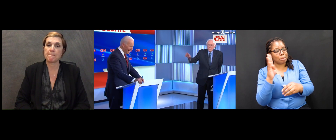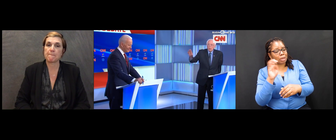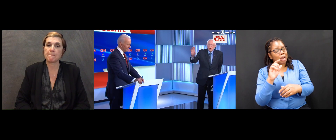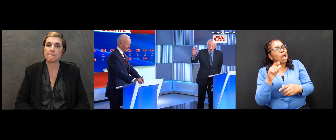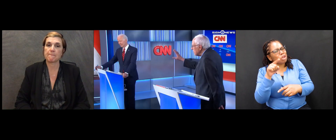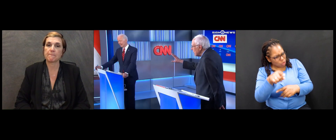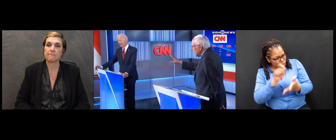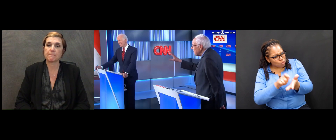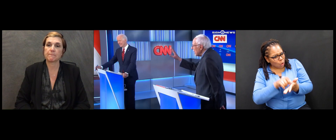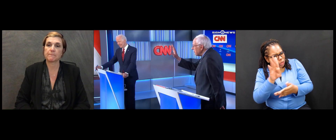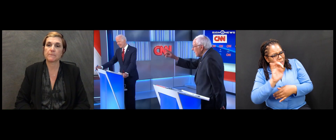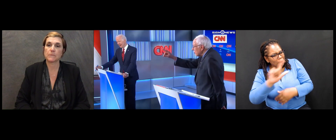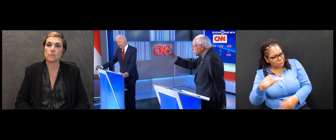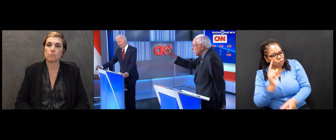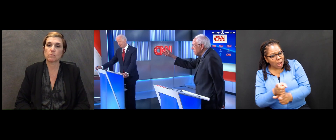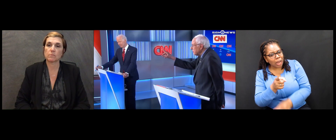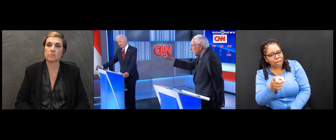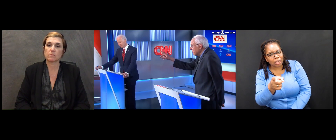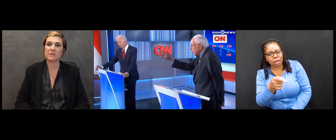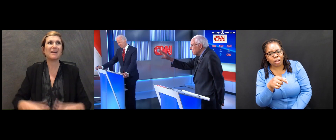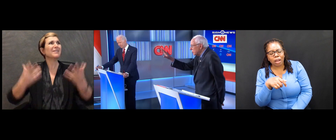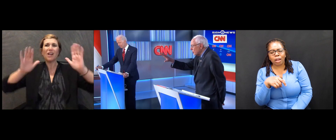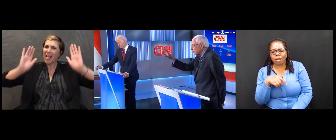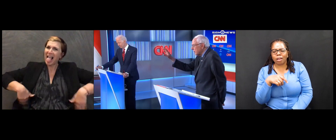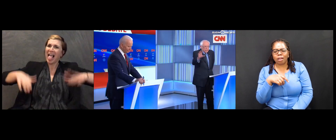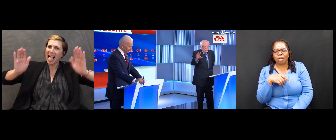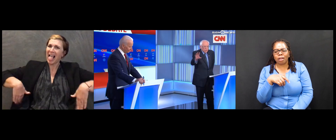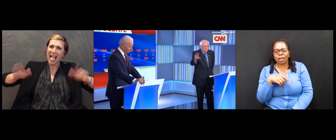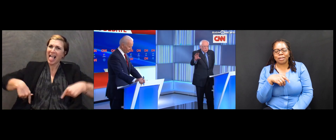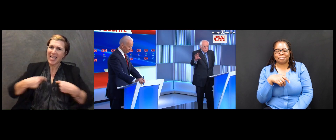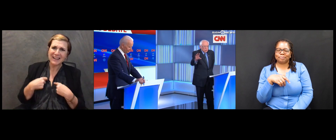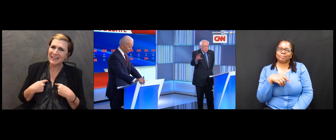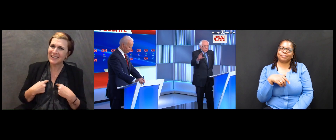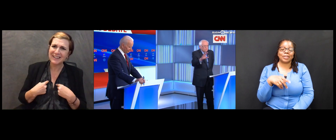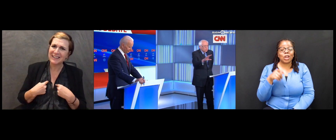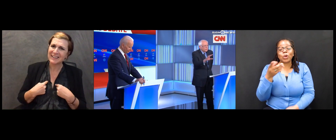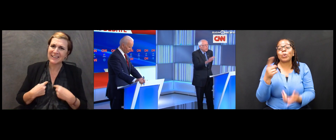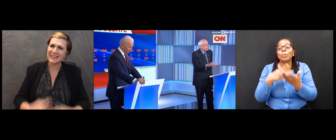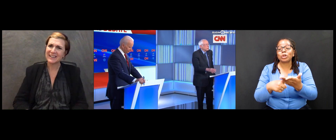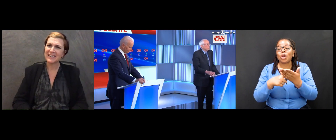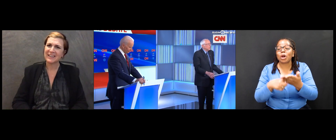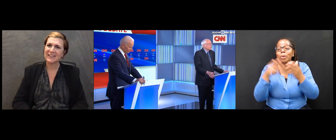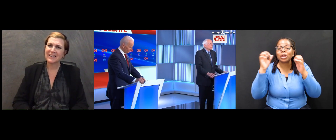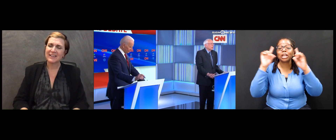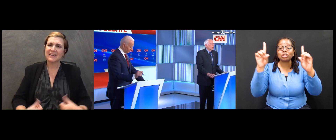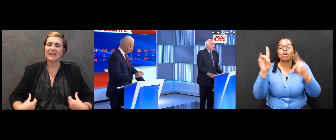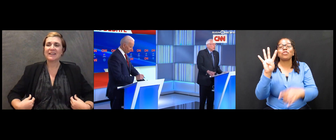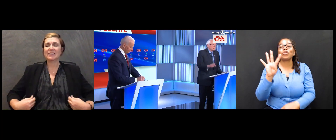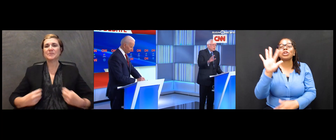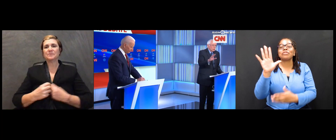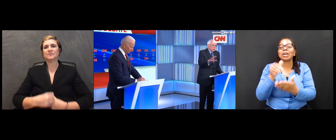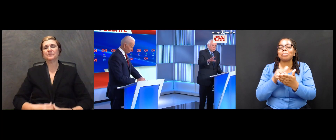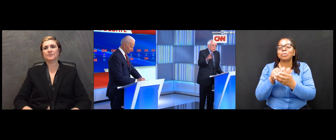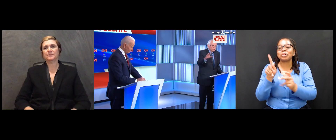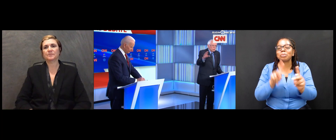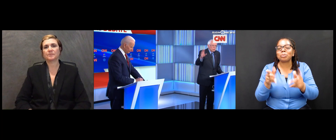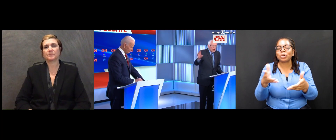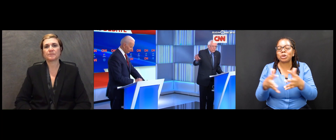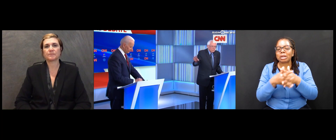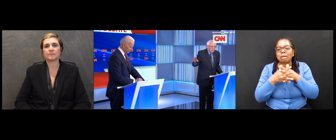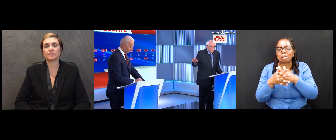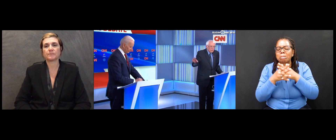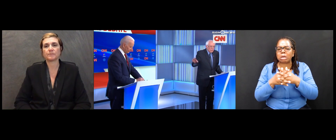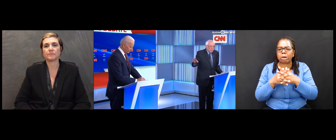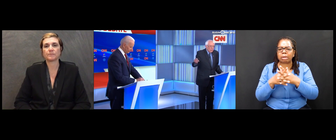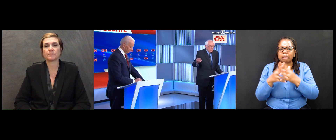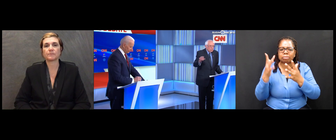did not. All right. And that bankruptcy bill, by the way, when we talk about education, we got 45 million people in America struggling with student